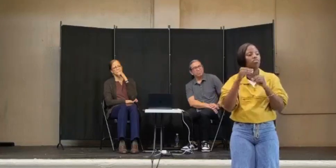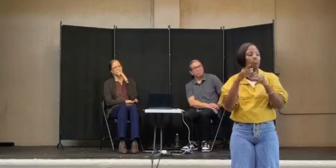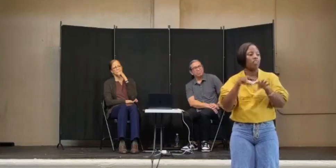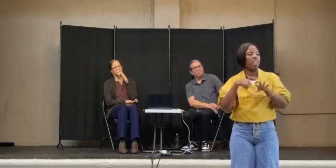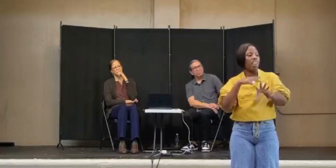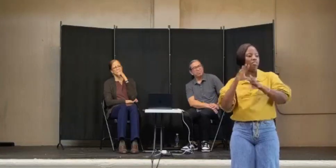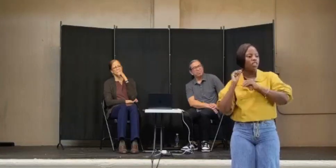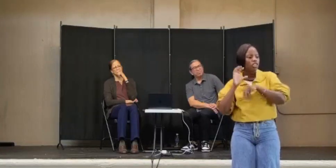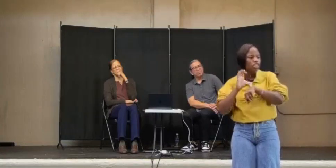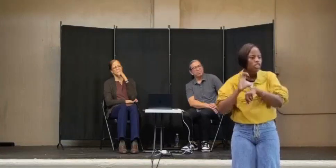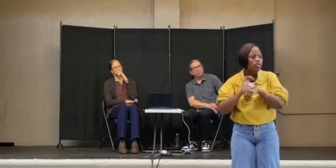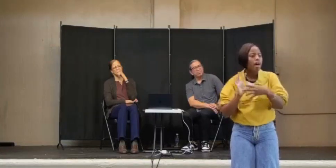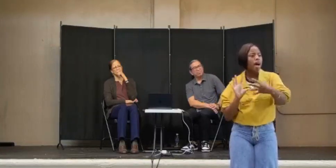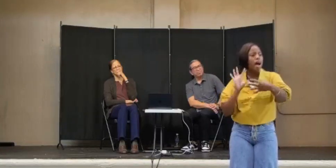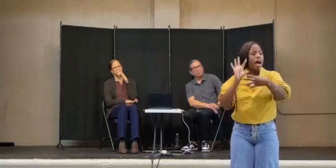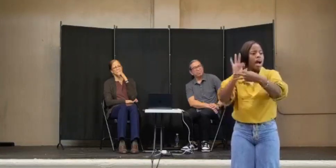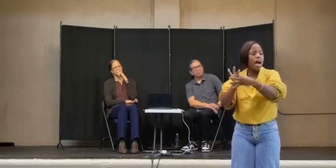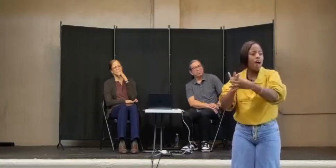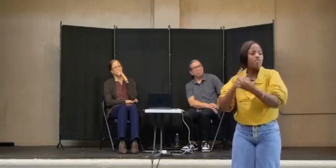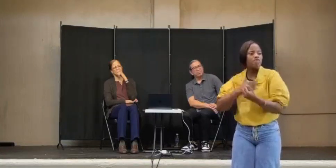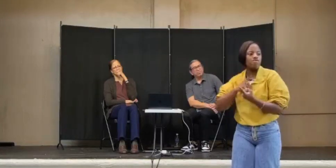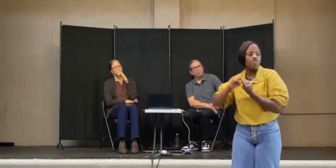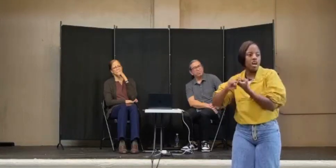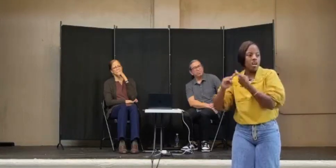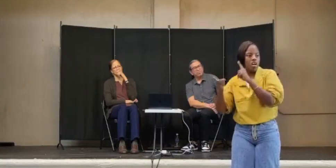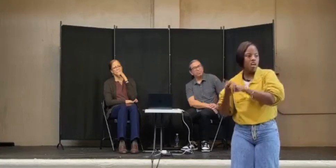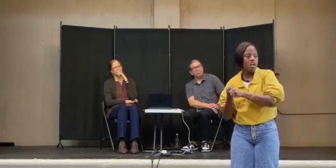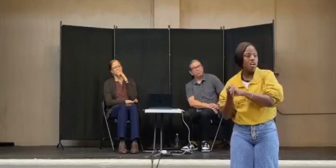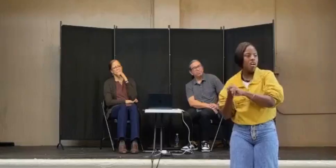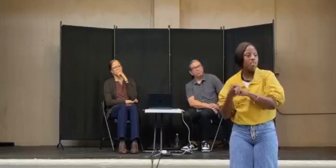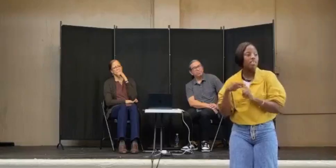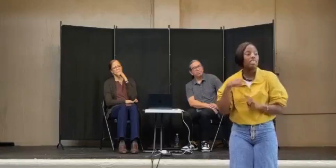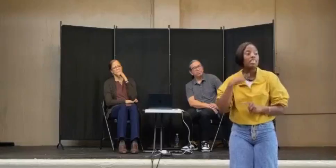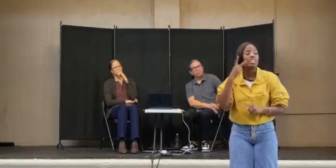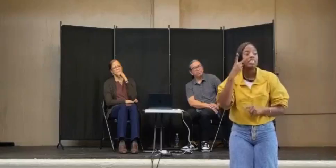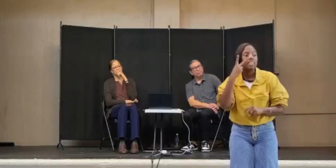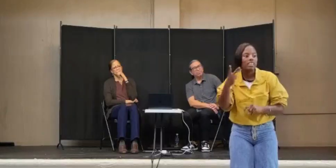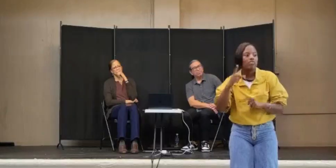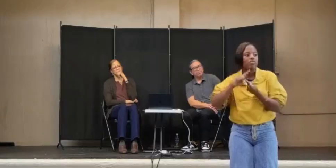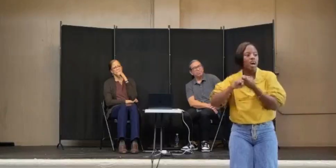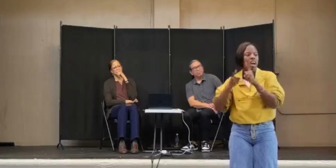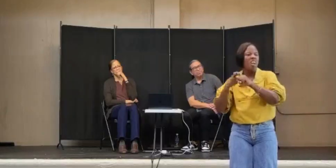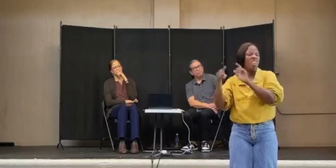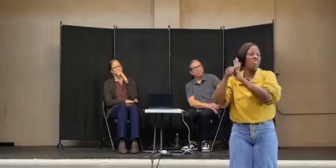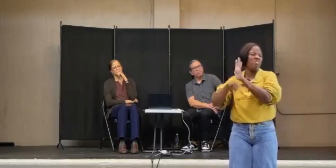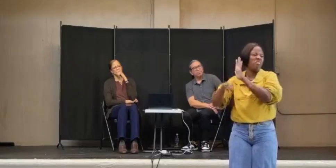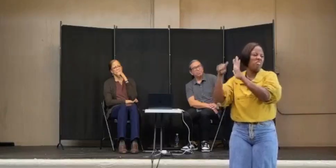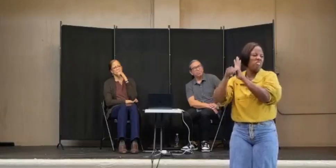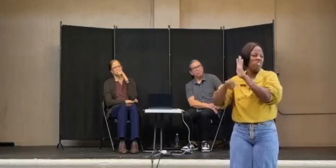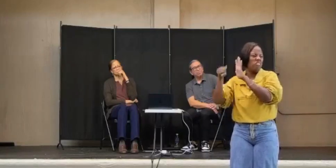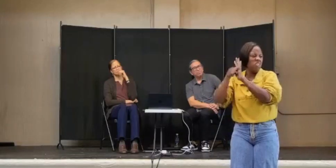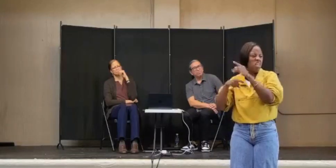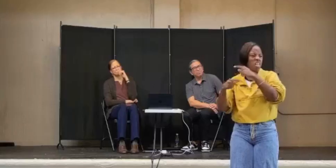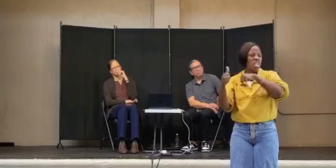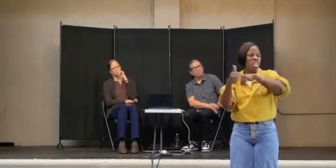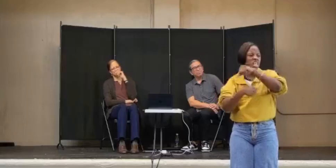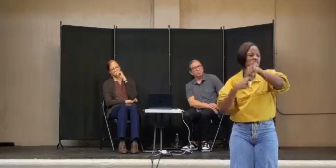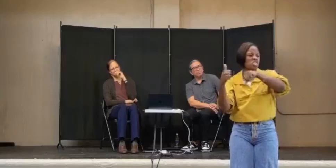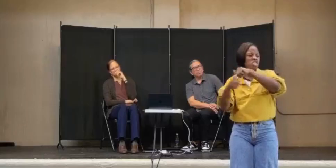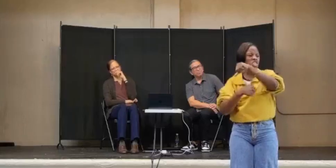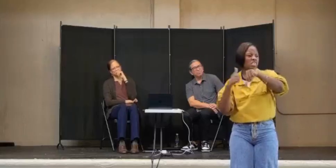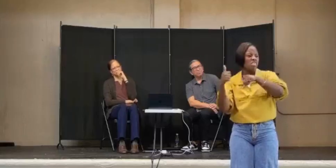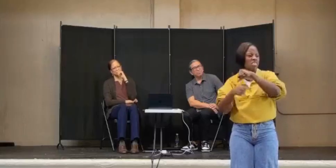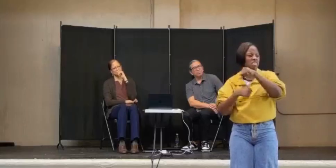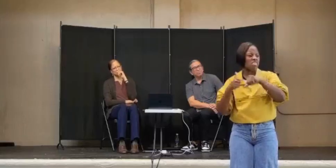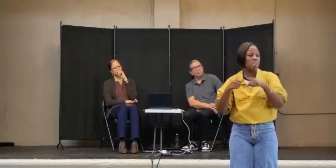You know, I wasn't able to tell them in person, but, you know, I wrote them the letter and I went to church and saw my friend, and a friend was being very negative